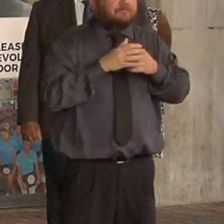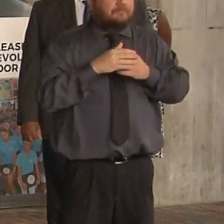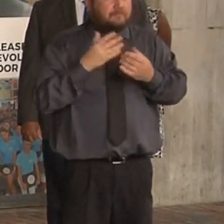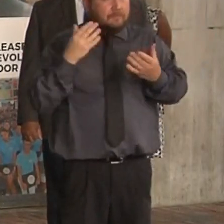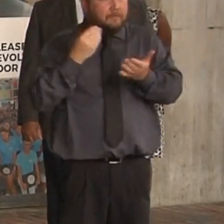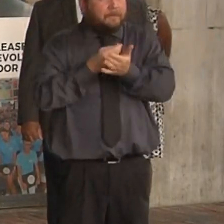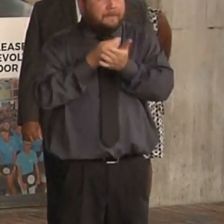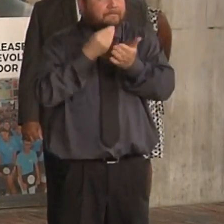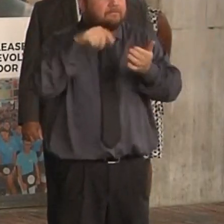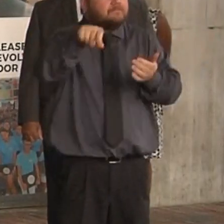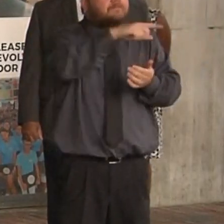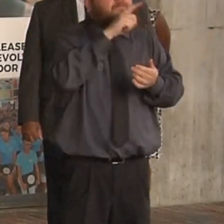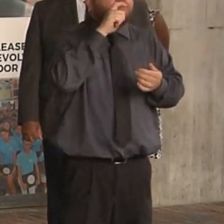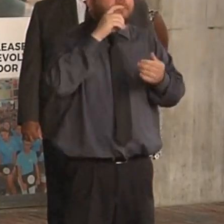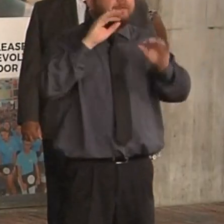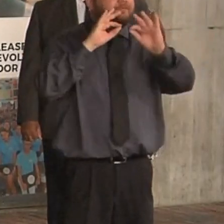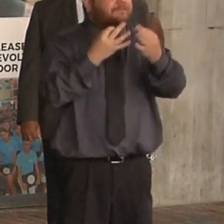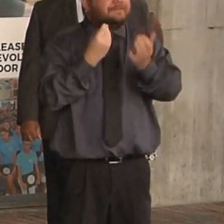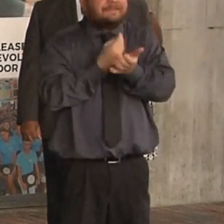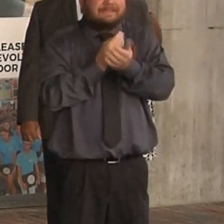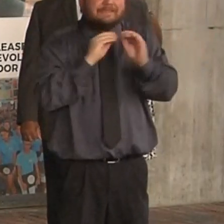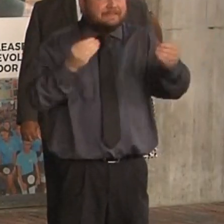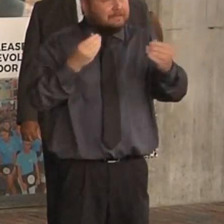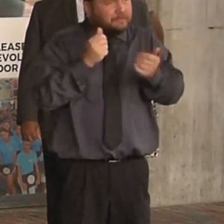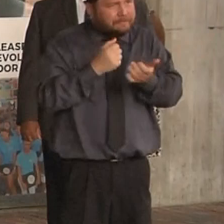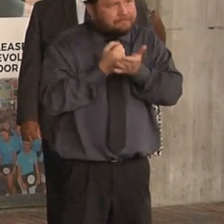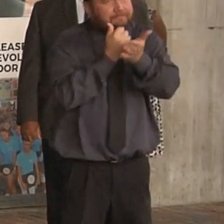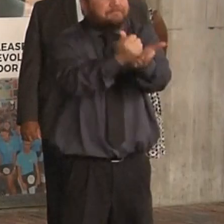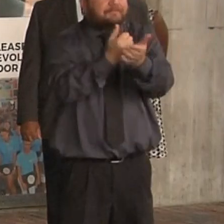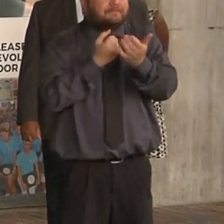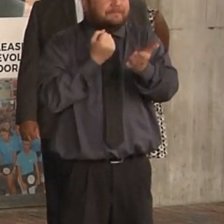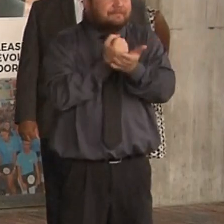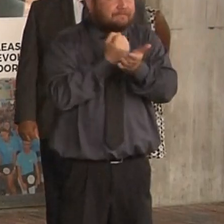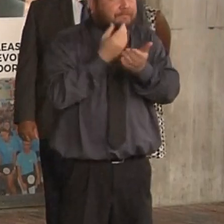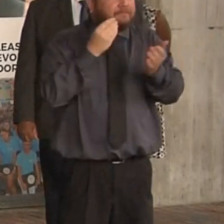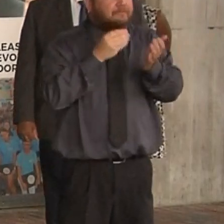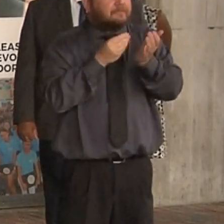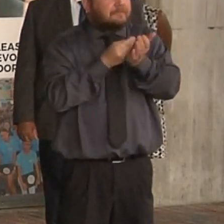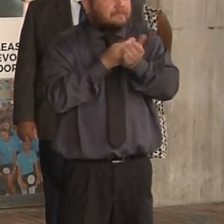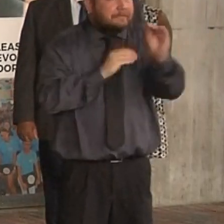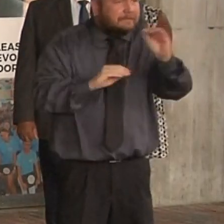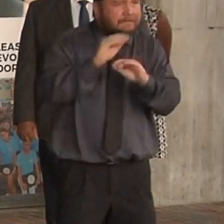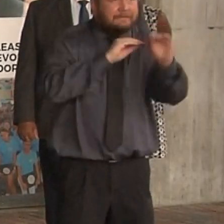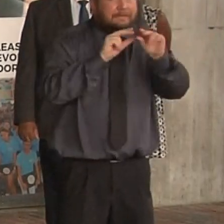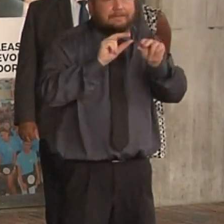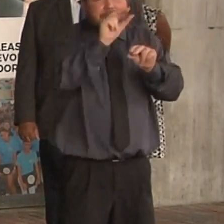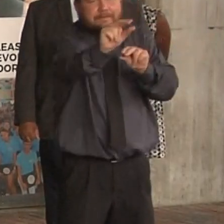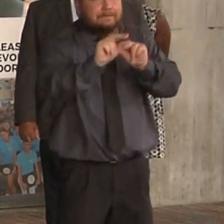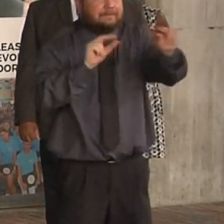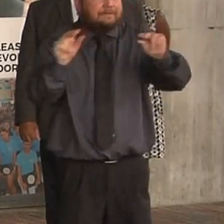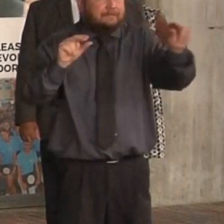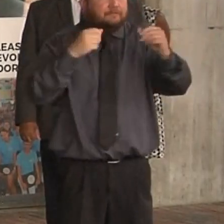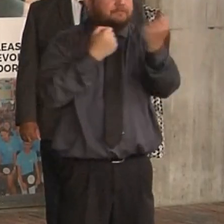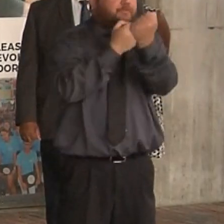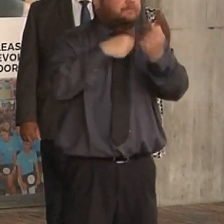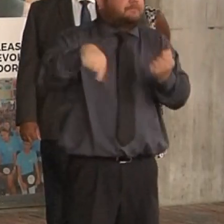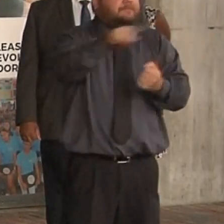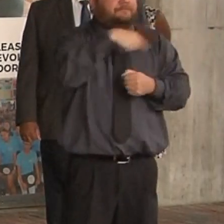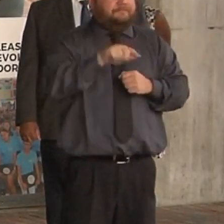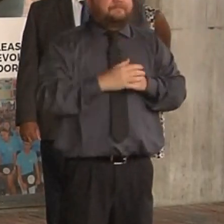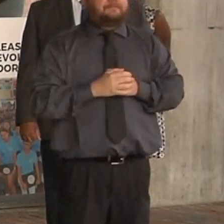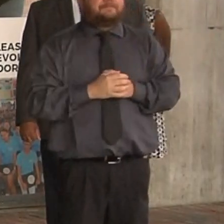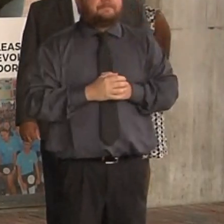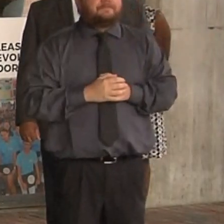to be guided by our community and our COVID-19 Health Inequities Task Force, both in healthcare response and economic